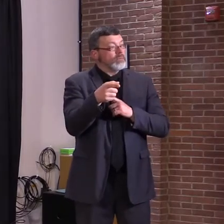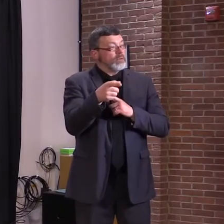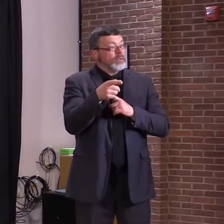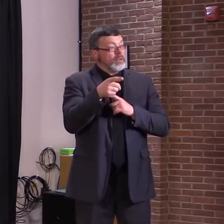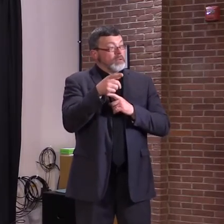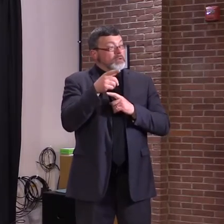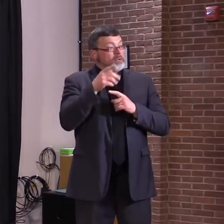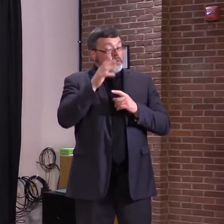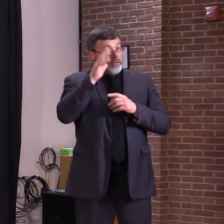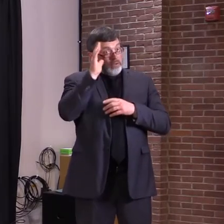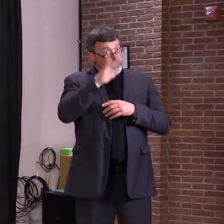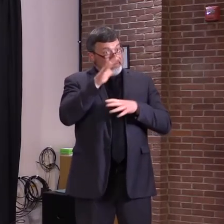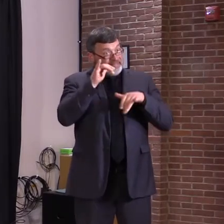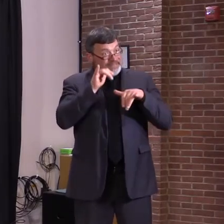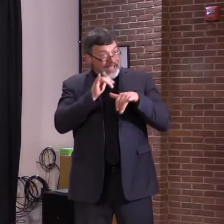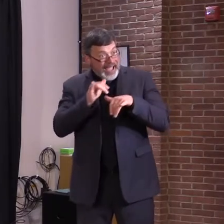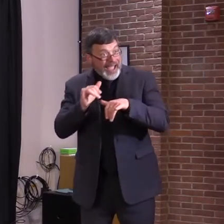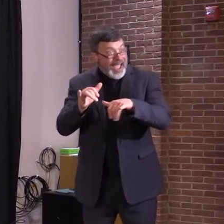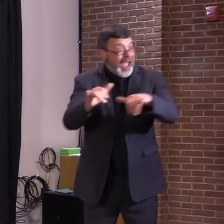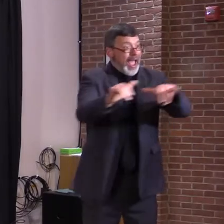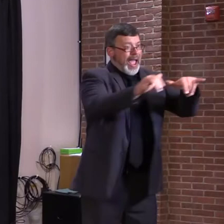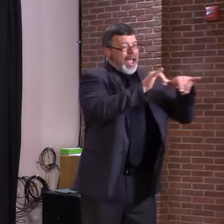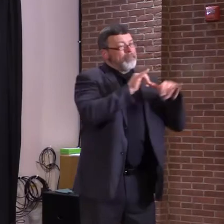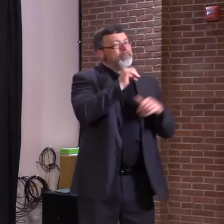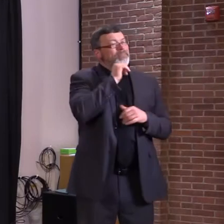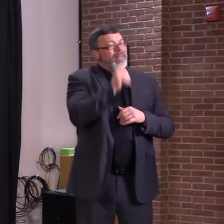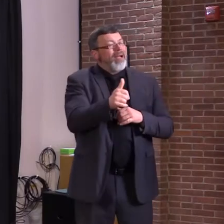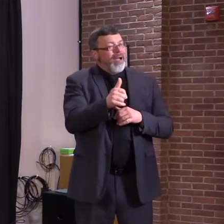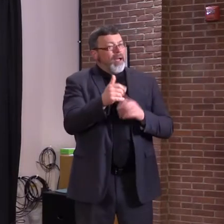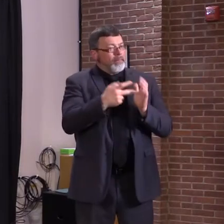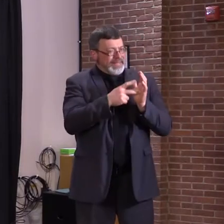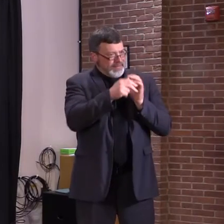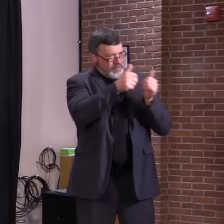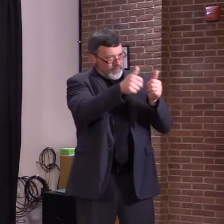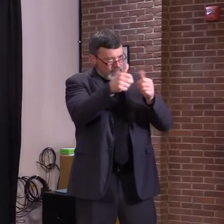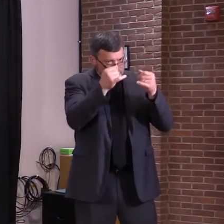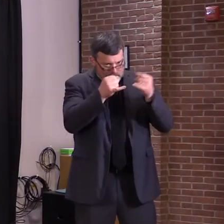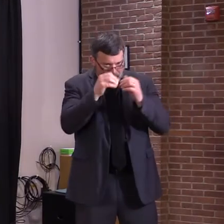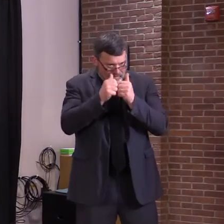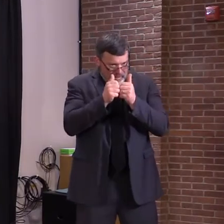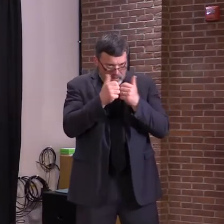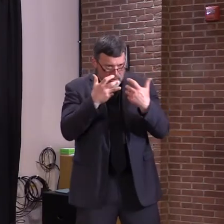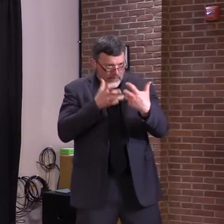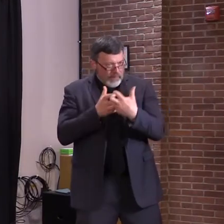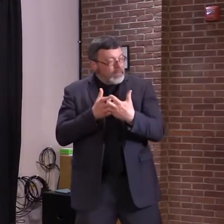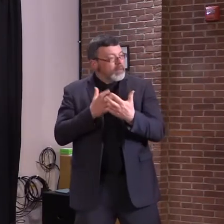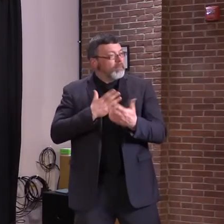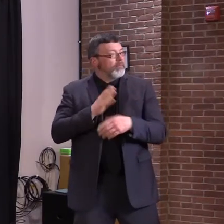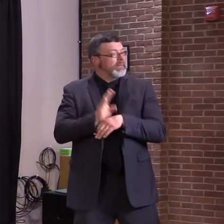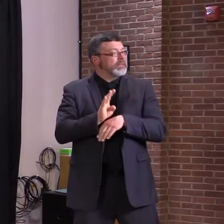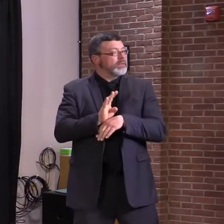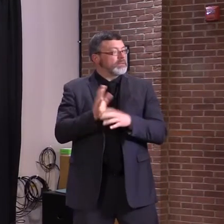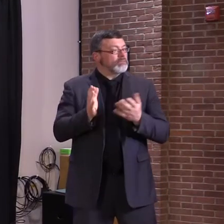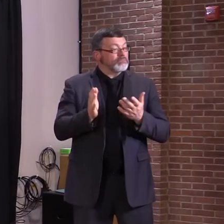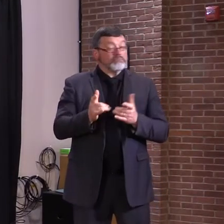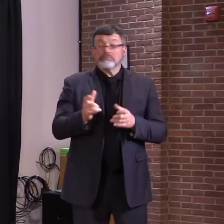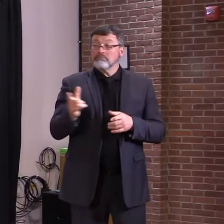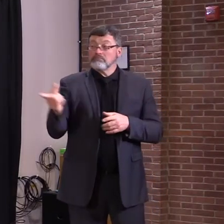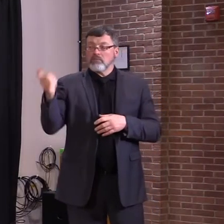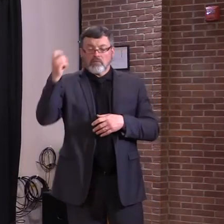Okay. All right, I'll look forward to that. So, Governor, the health question I had was a little